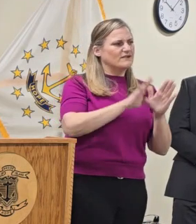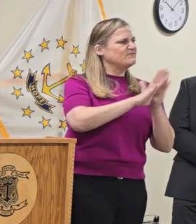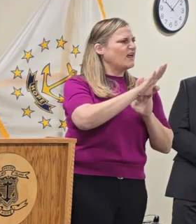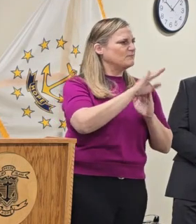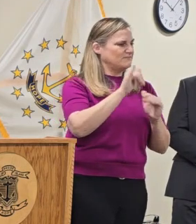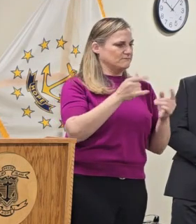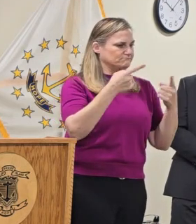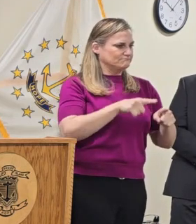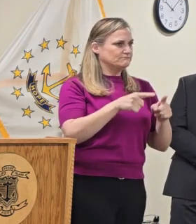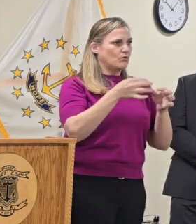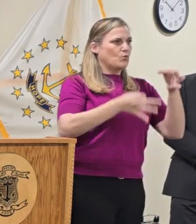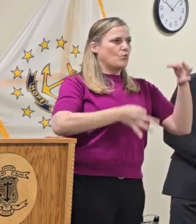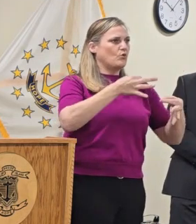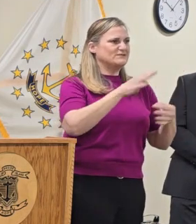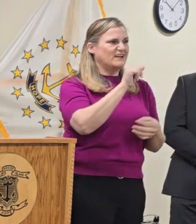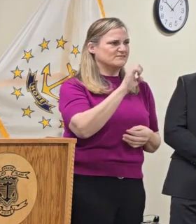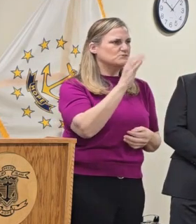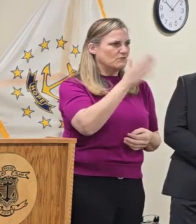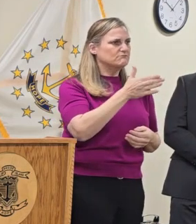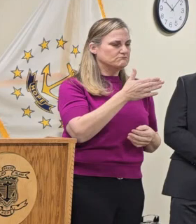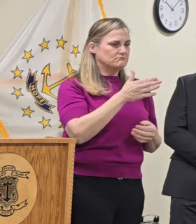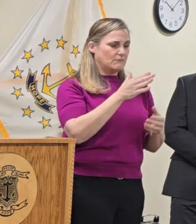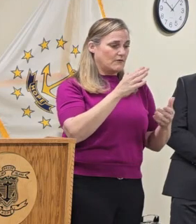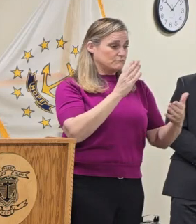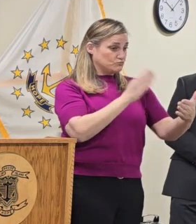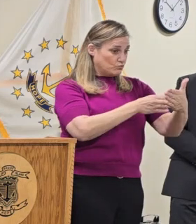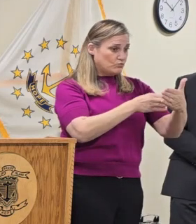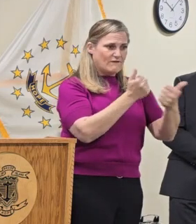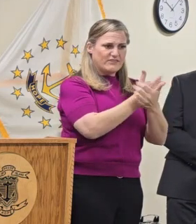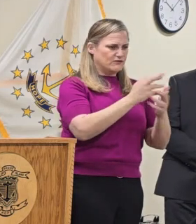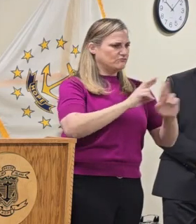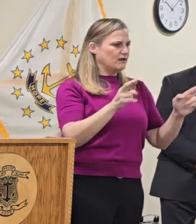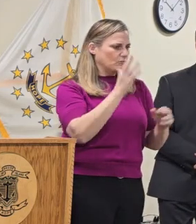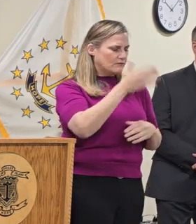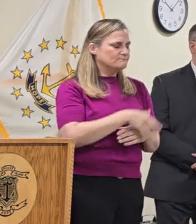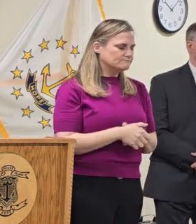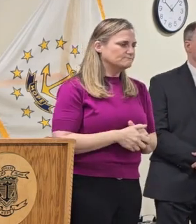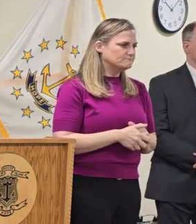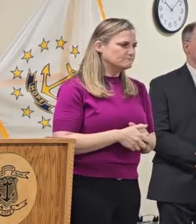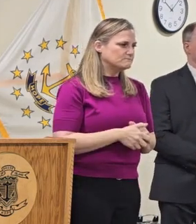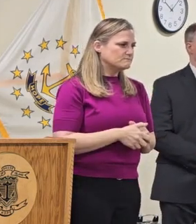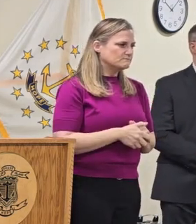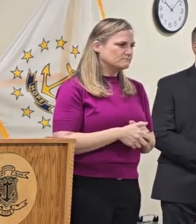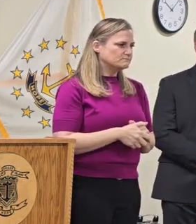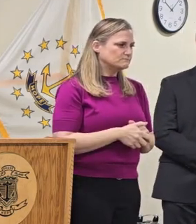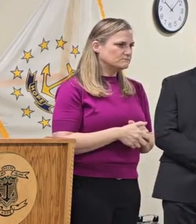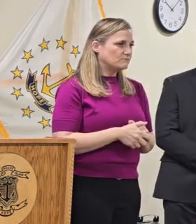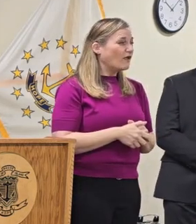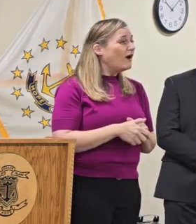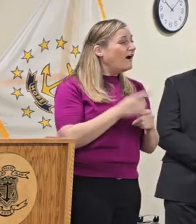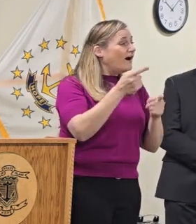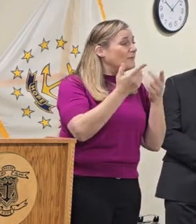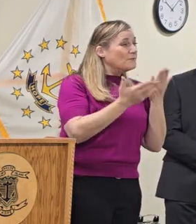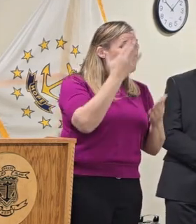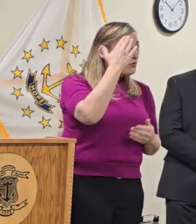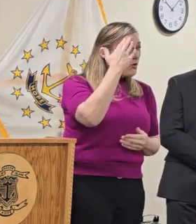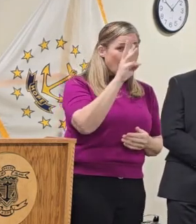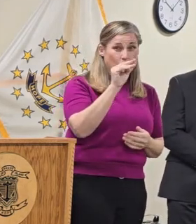The name Max Wistow may mean something to you in the media because he has made headlines